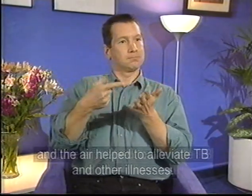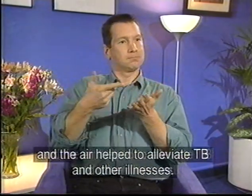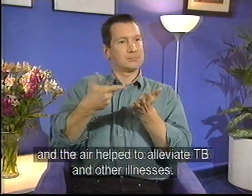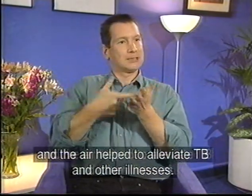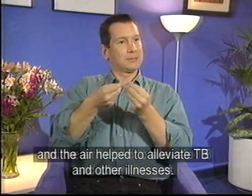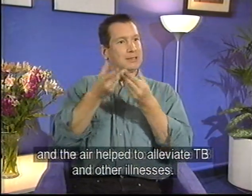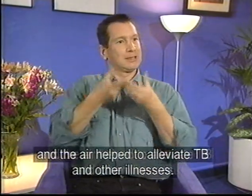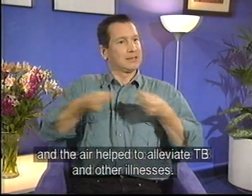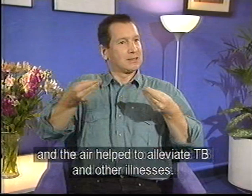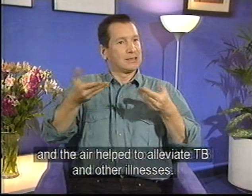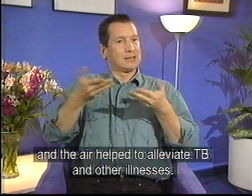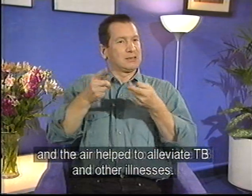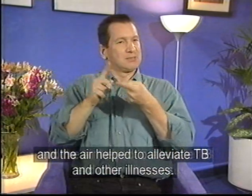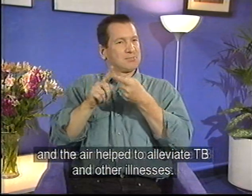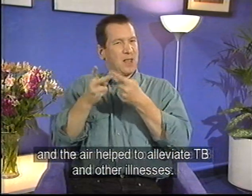TB and other illnesses.